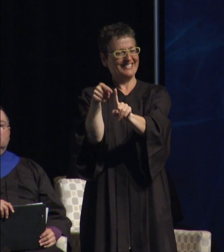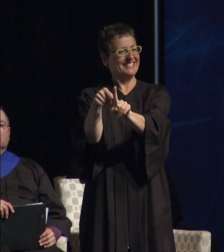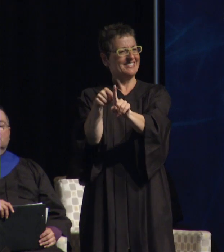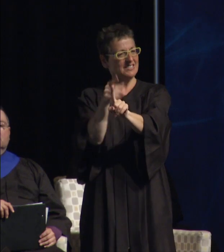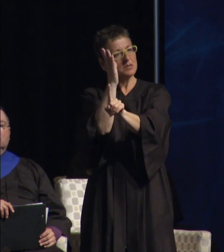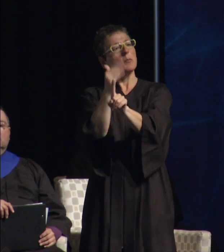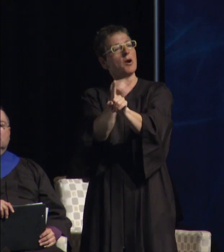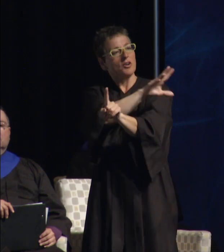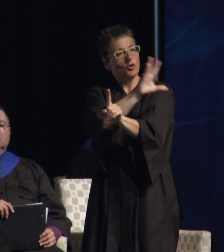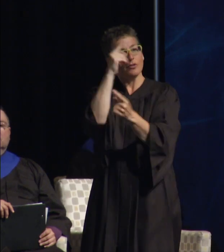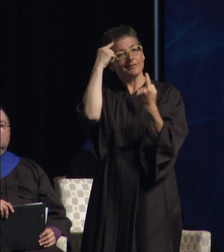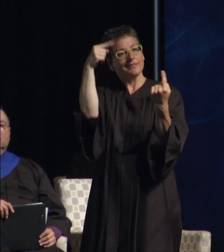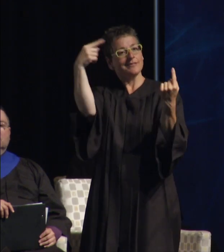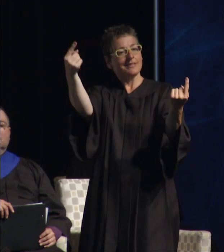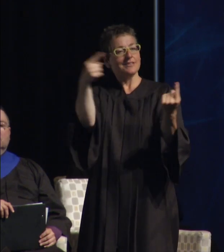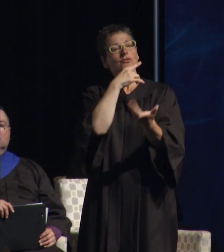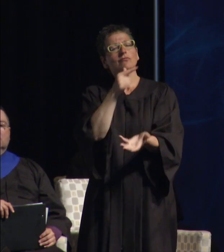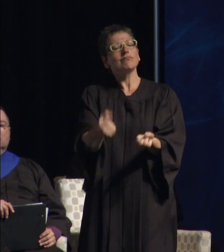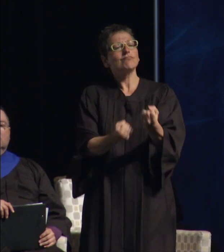success that we're here to celebrate.